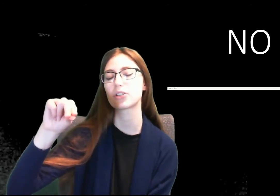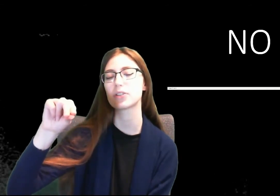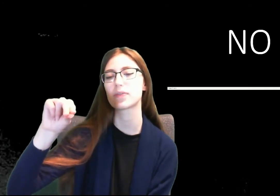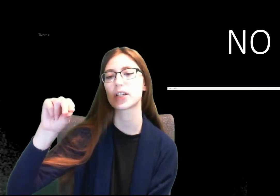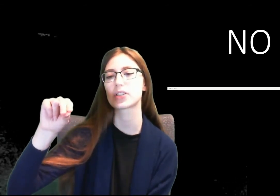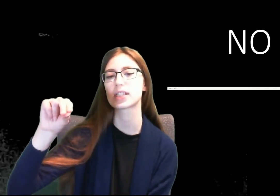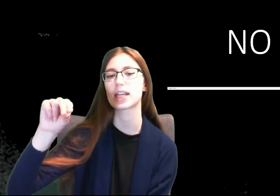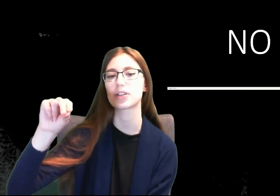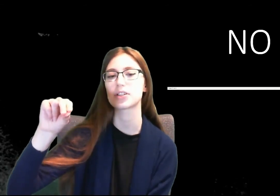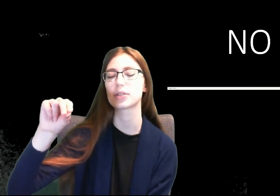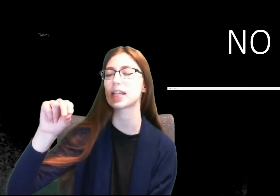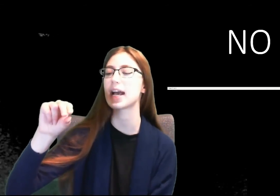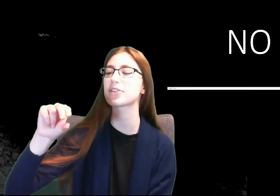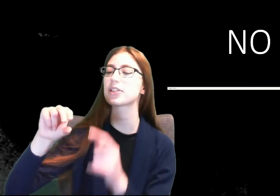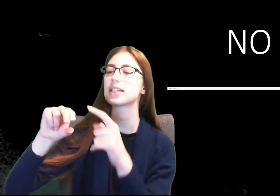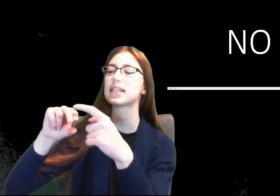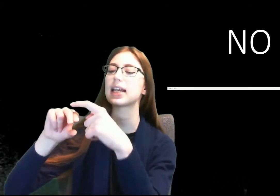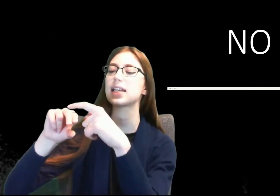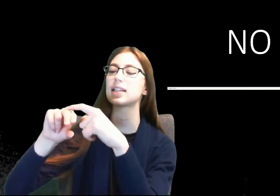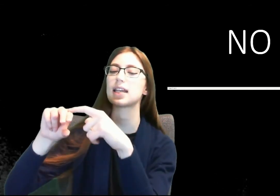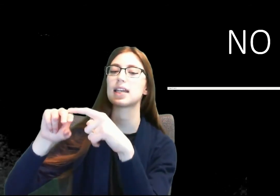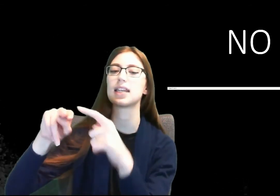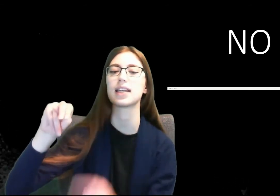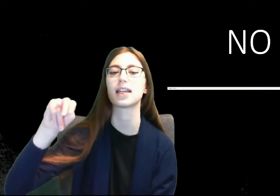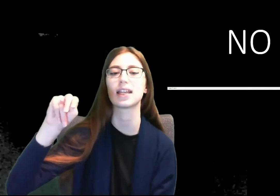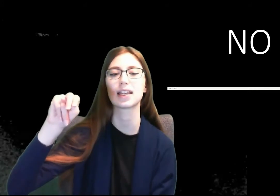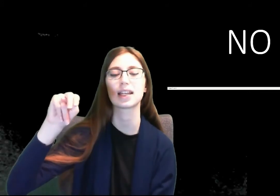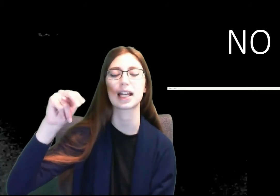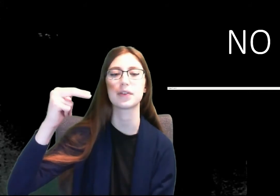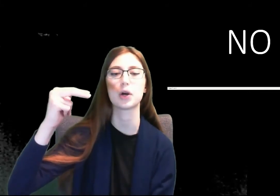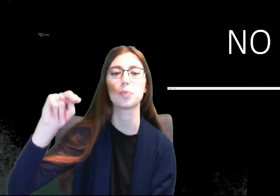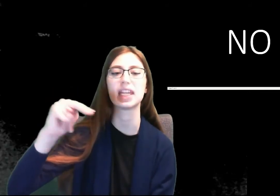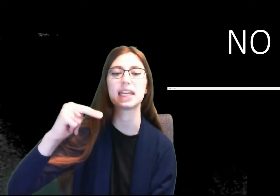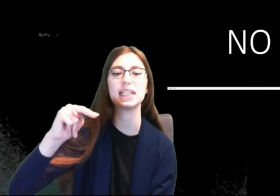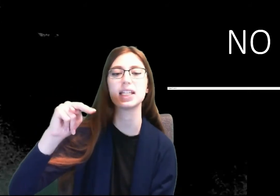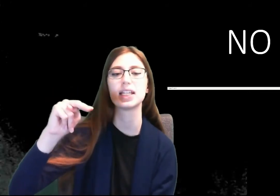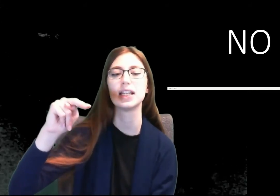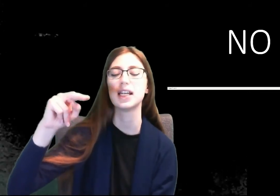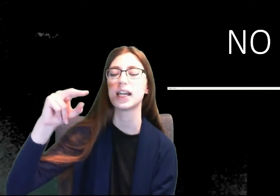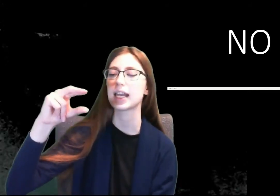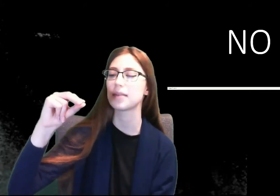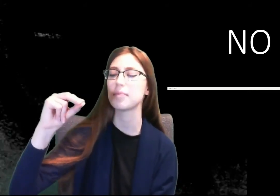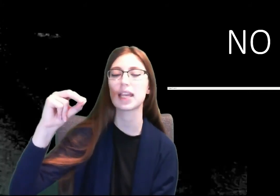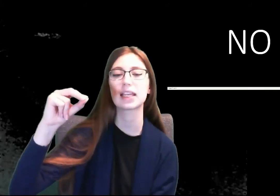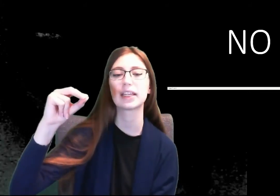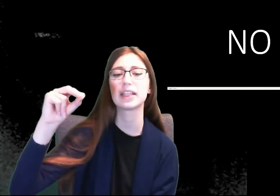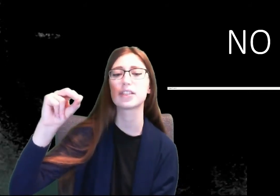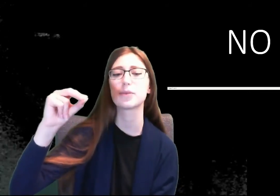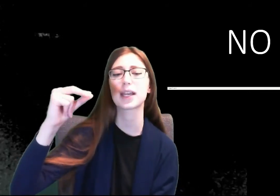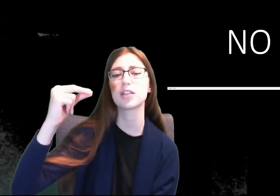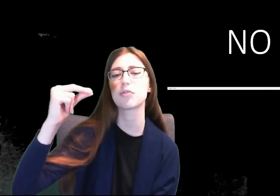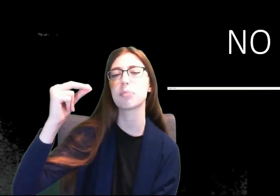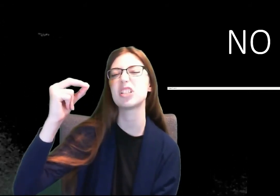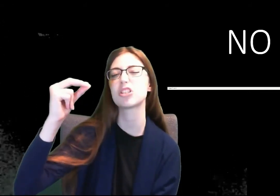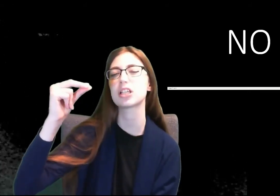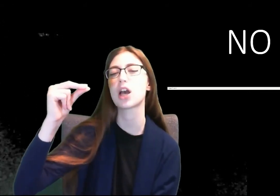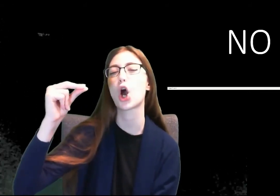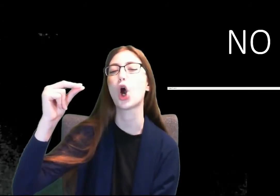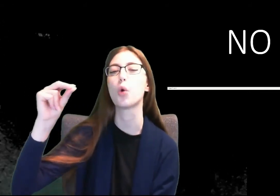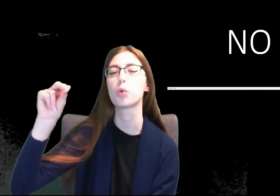those fingers together. So it's actually taking an kind of an open in and then making it into a kind of a pinchy O. So